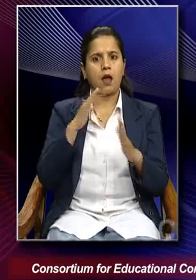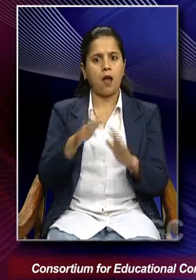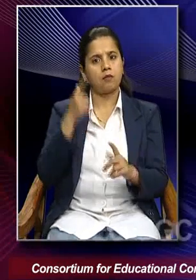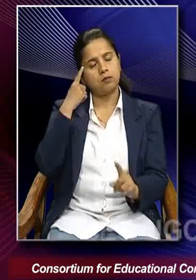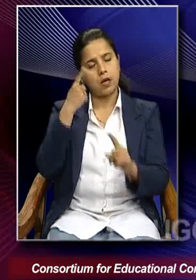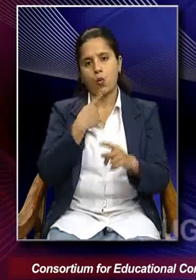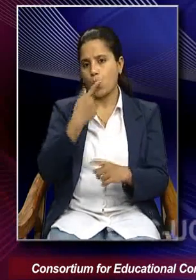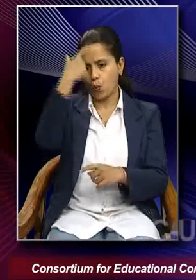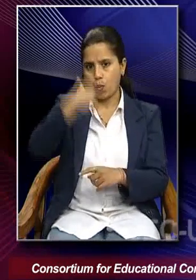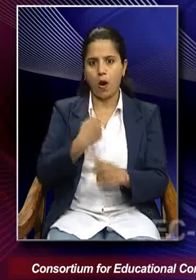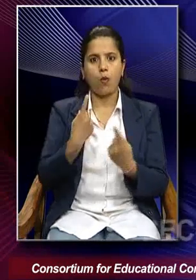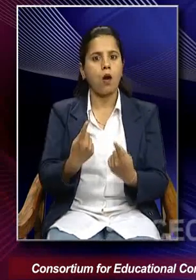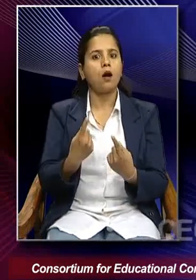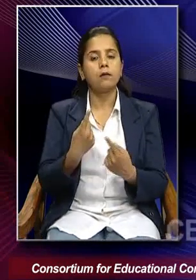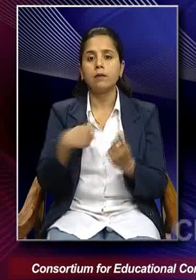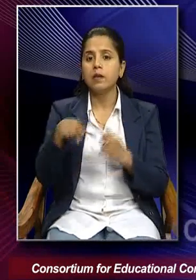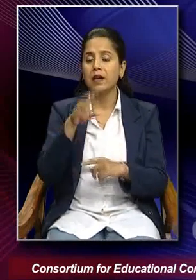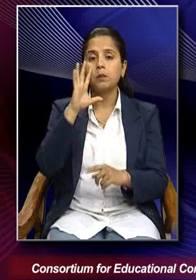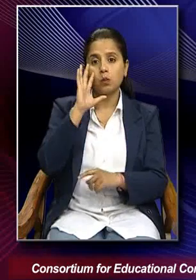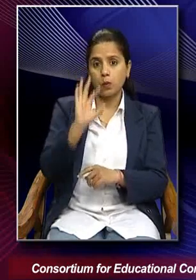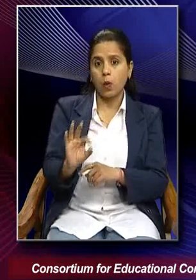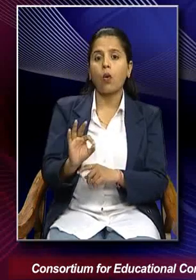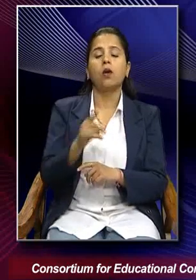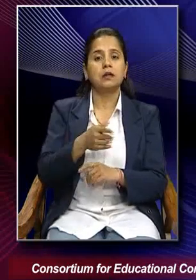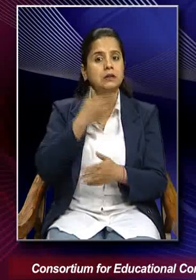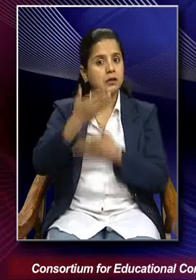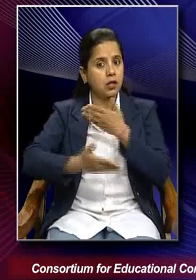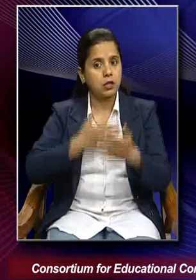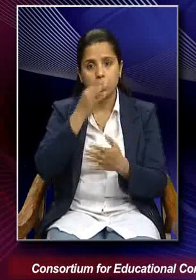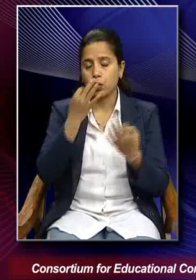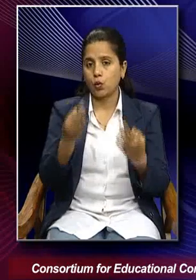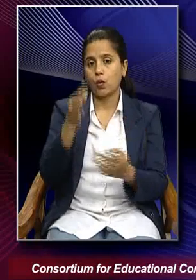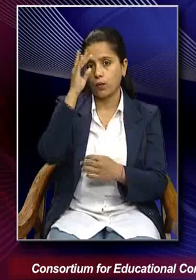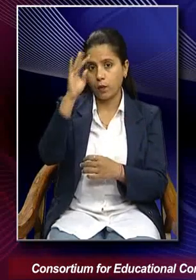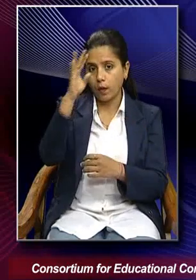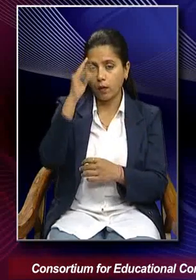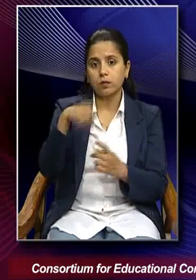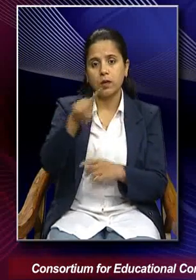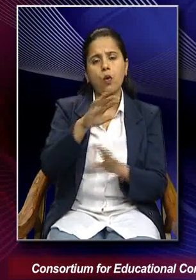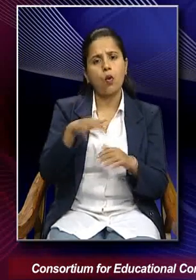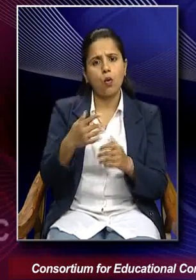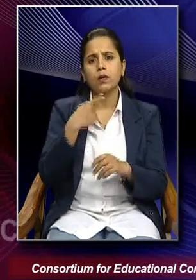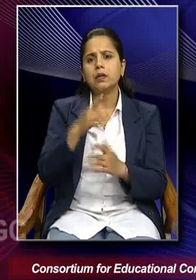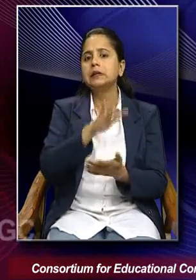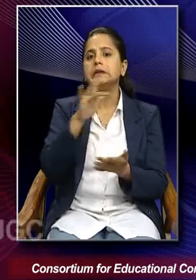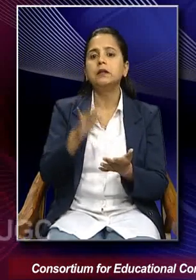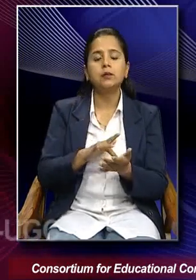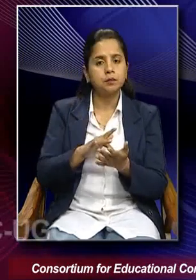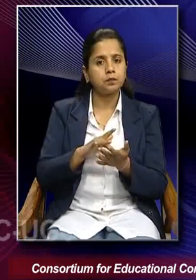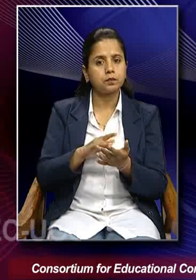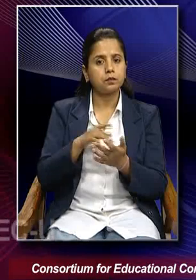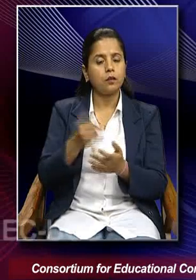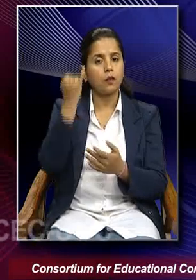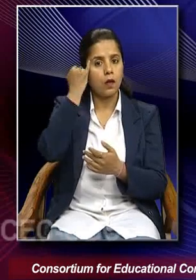meditation. So these are the important teachings of yoga philosophy, or you can say the central